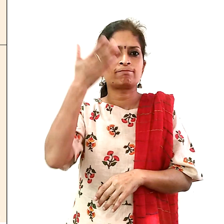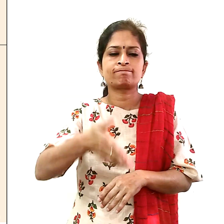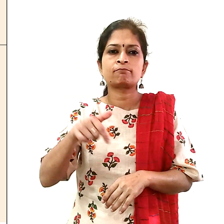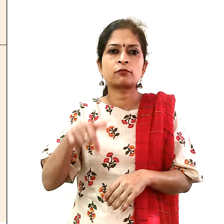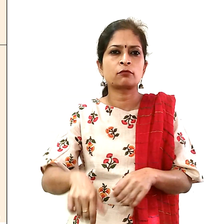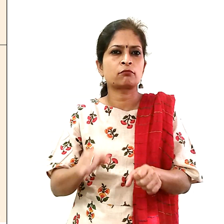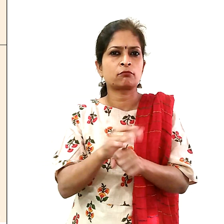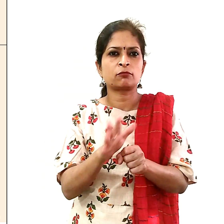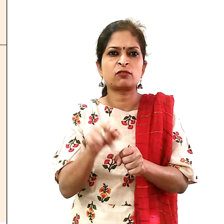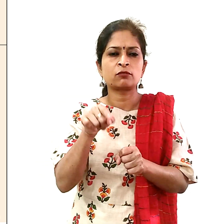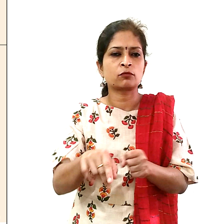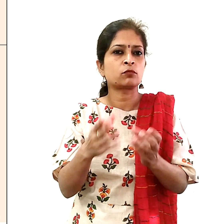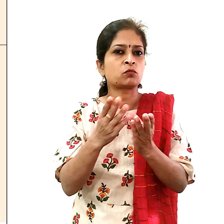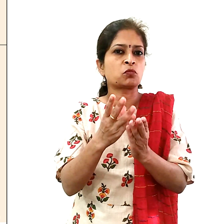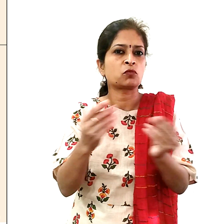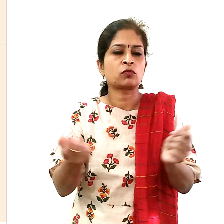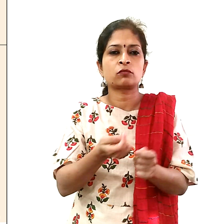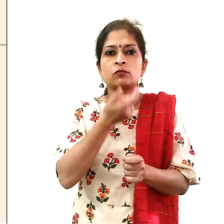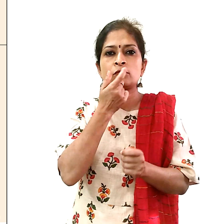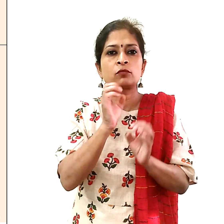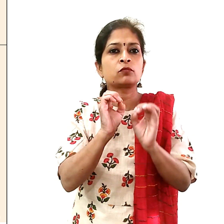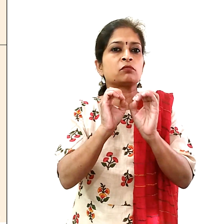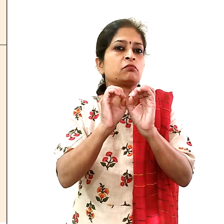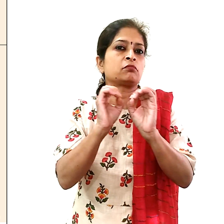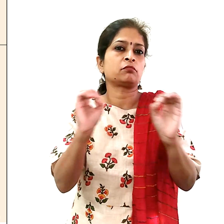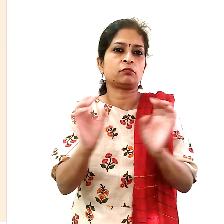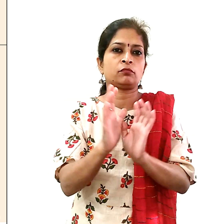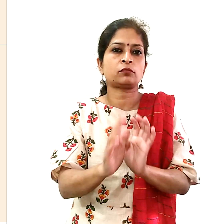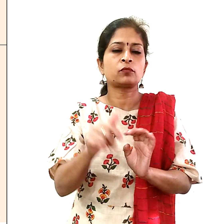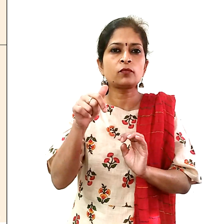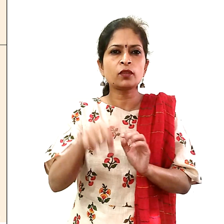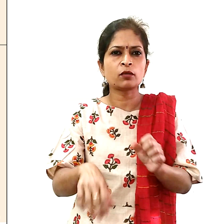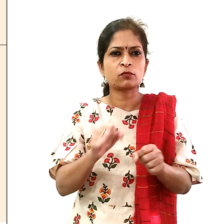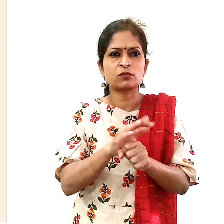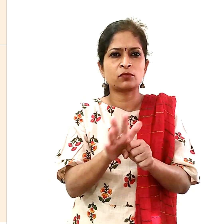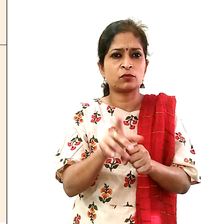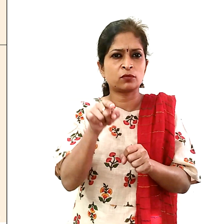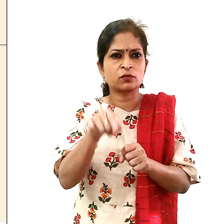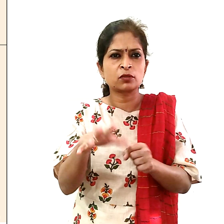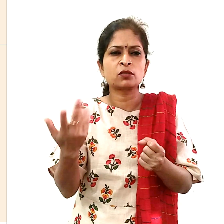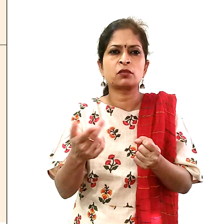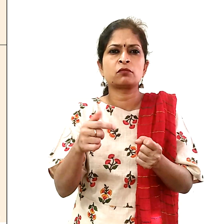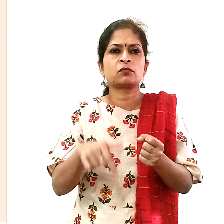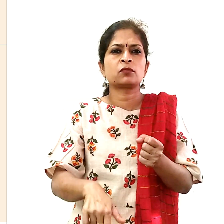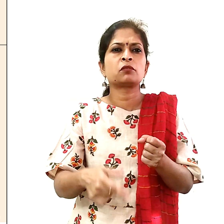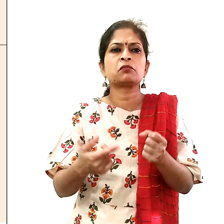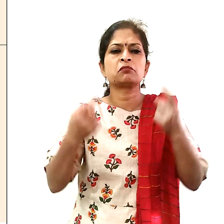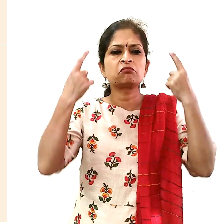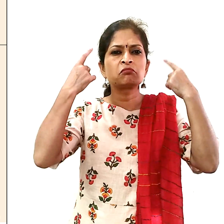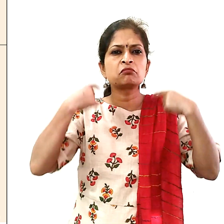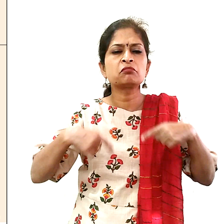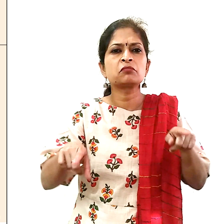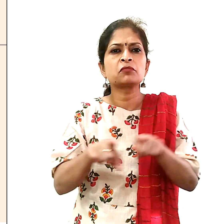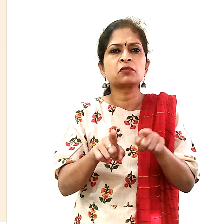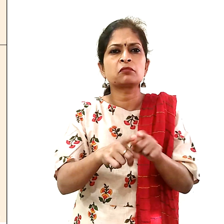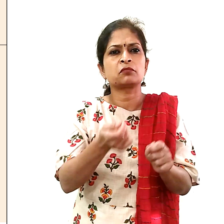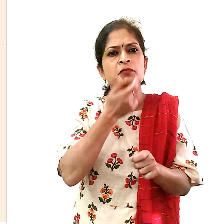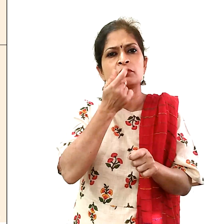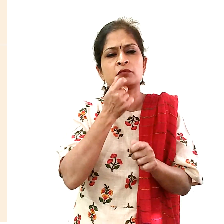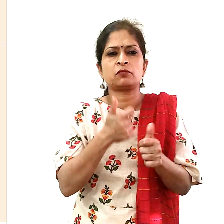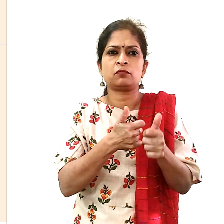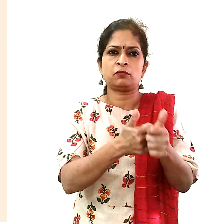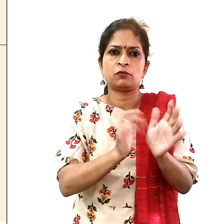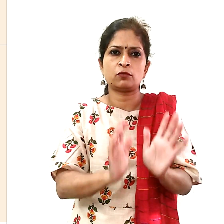on date, there is no specific treatment for coronavirus infection. Treatment for coronavirus infection consists